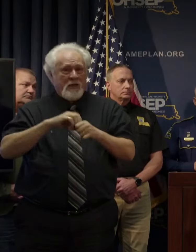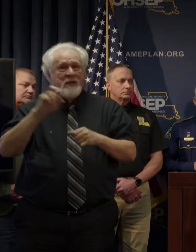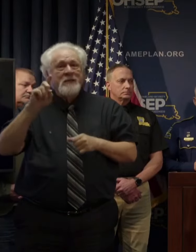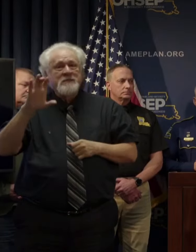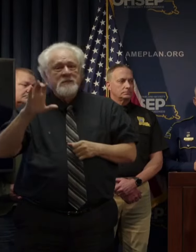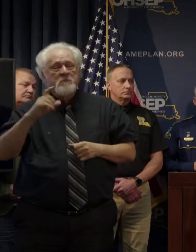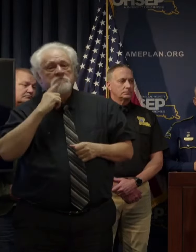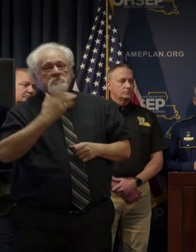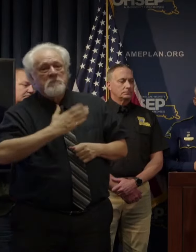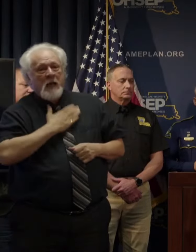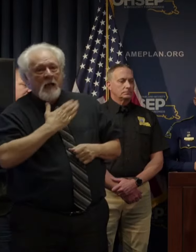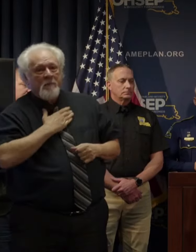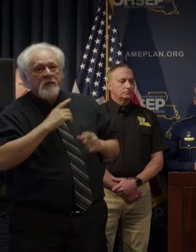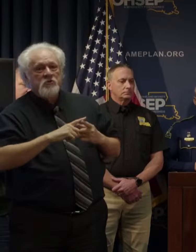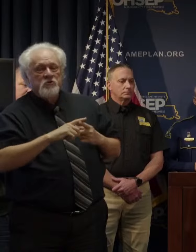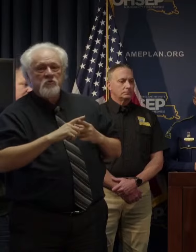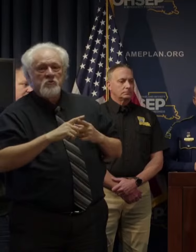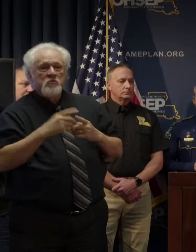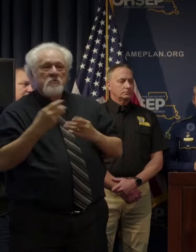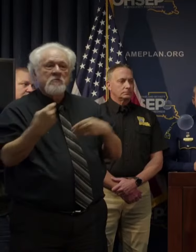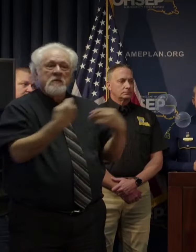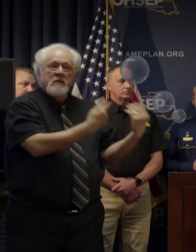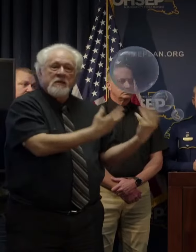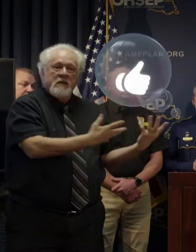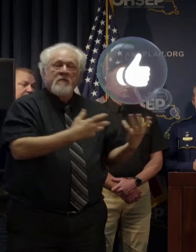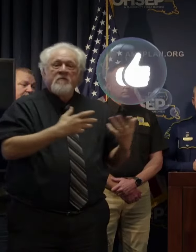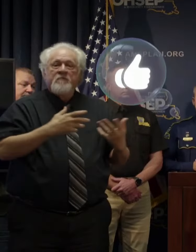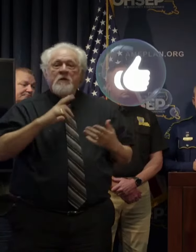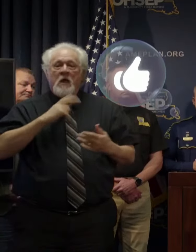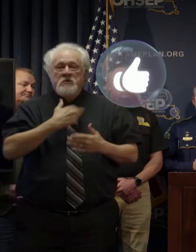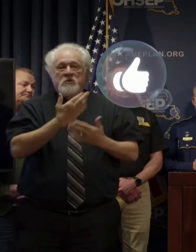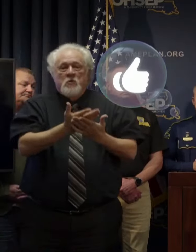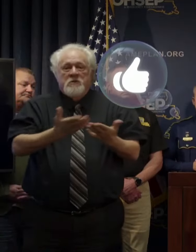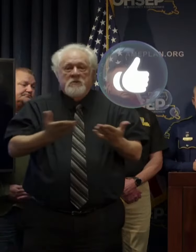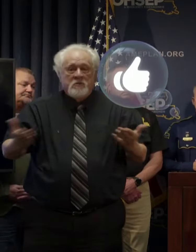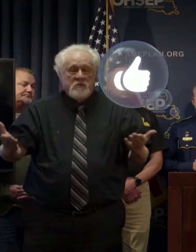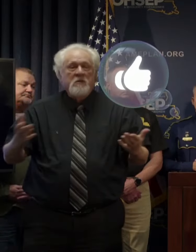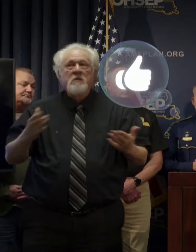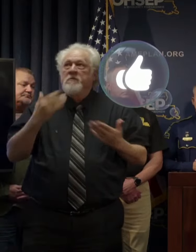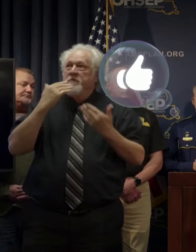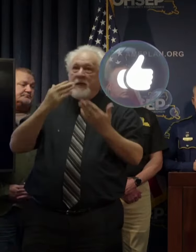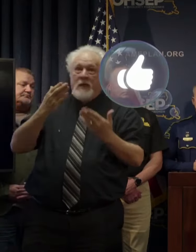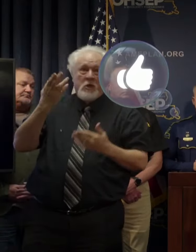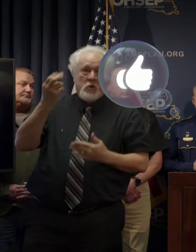than happy to turn those resources over to us. And again, I want to thank her.